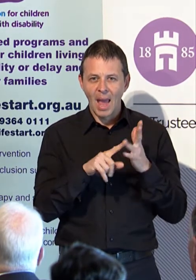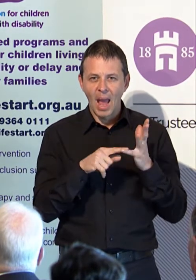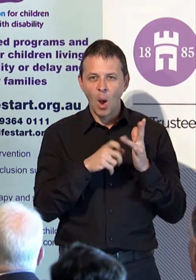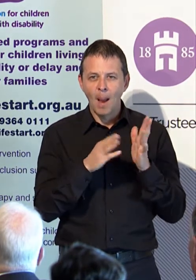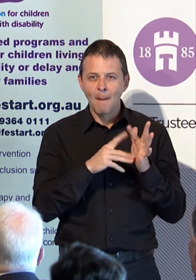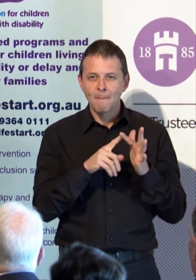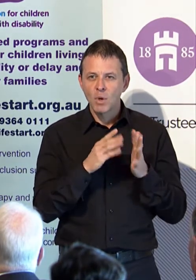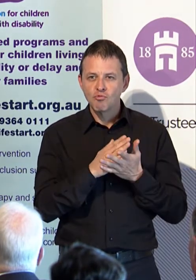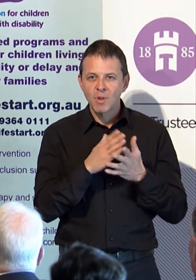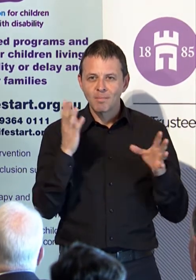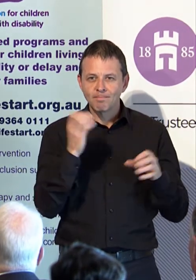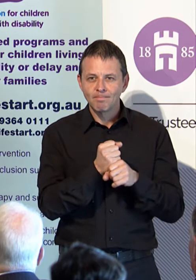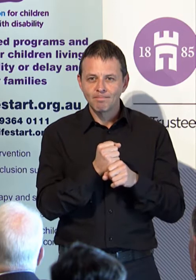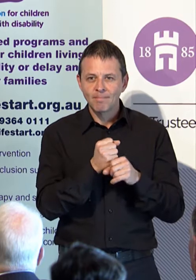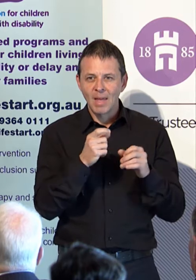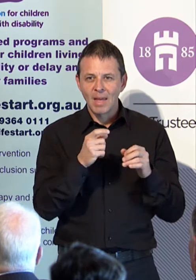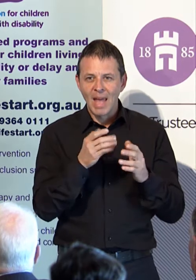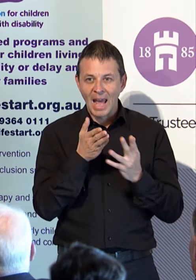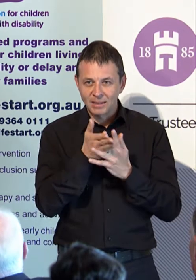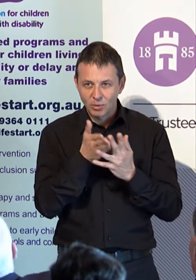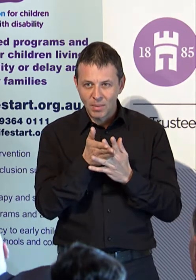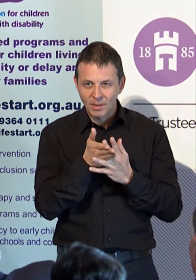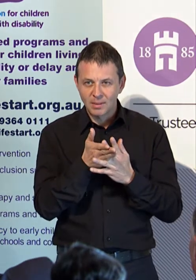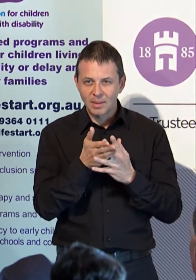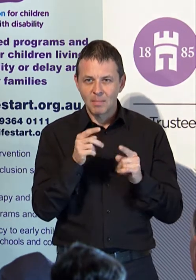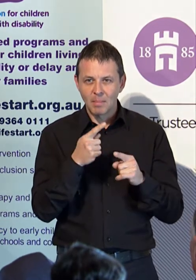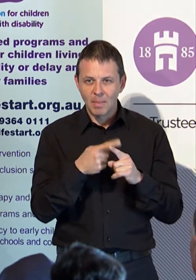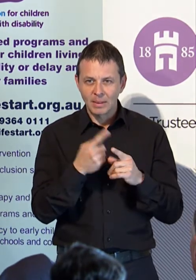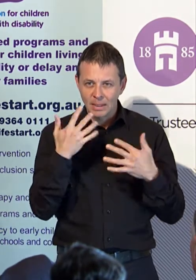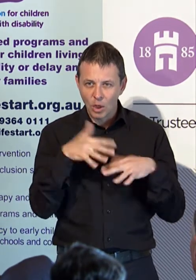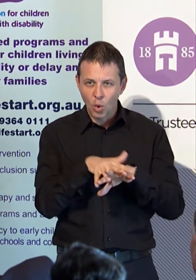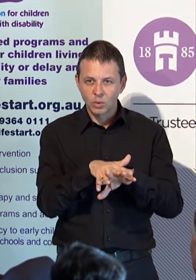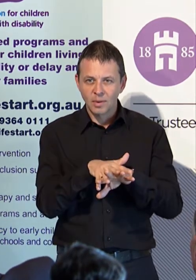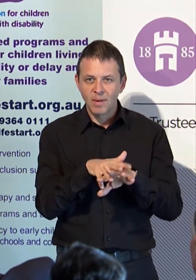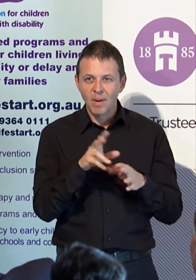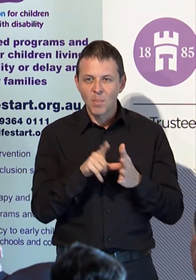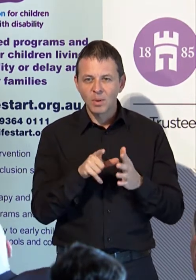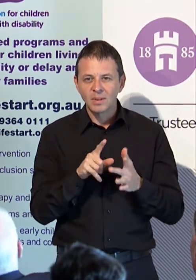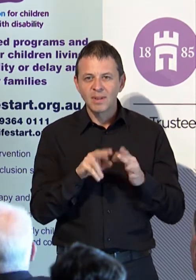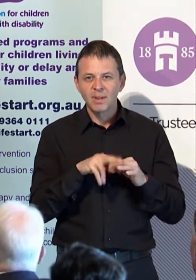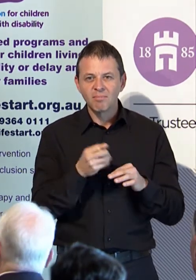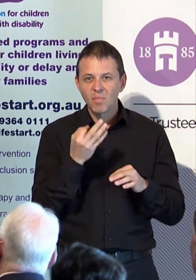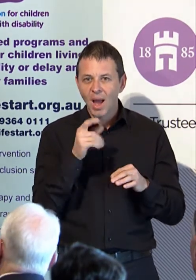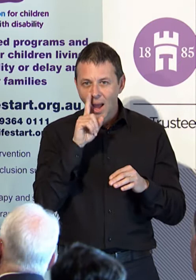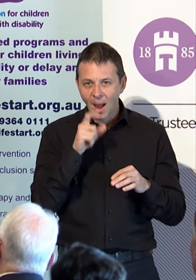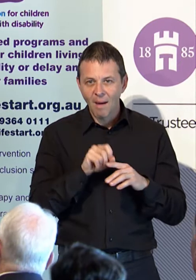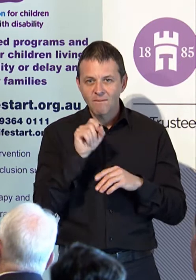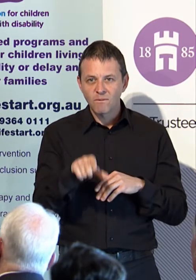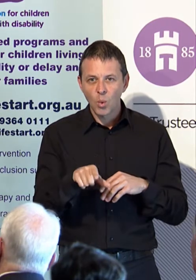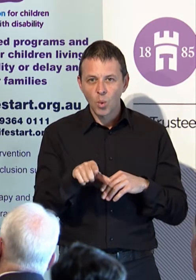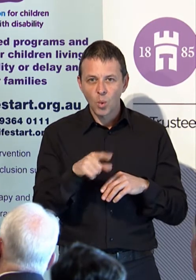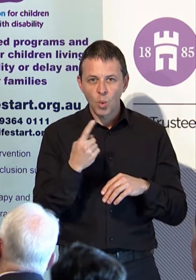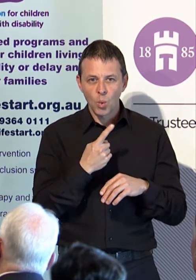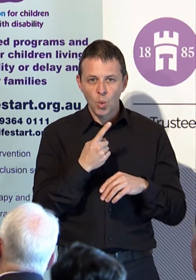accessibility and inclusiveness, because unless it is affordable, the people that have, in many respects, the most to gain from